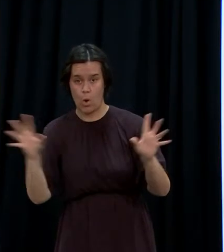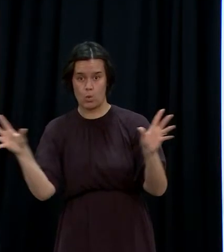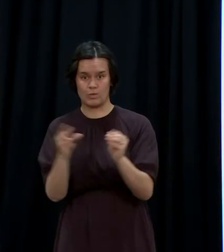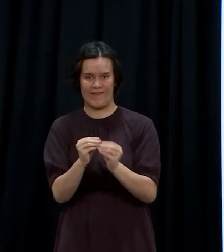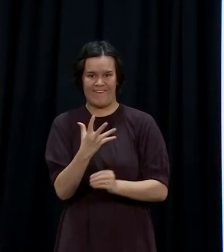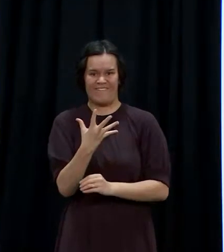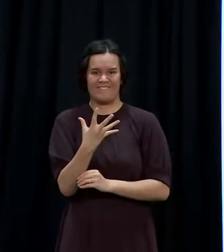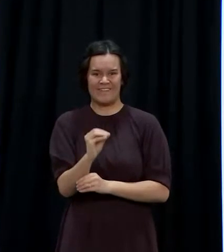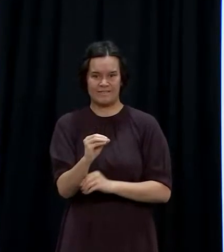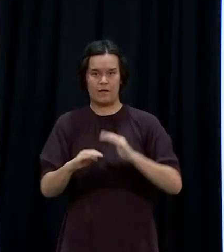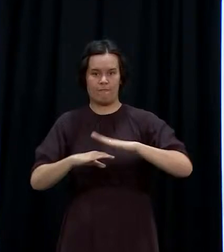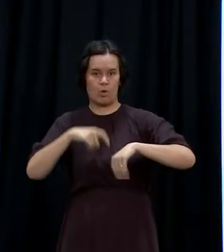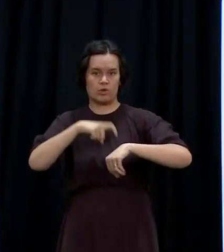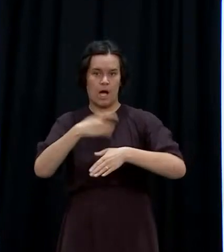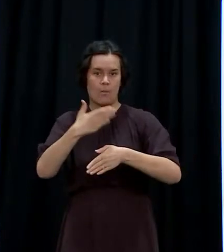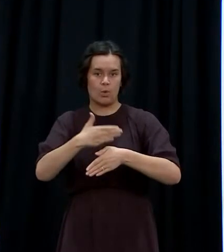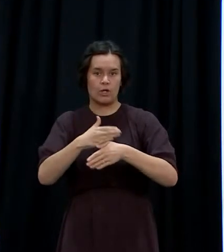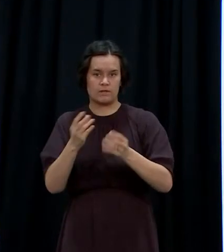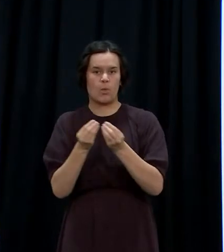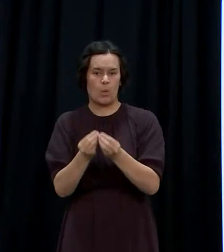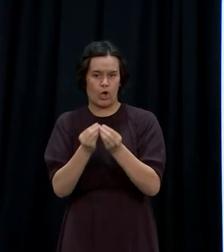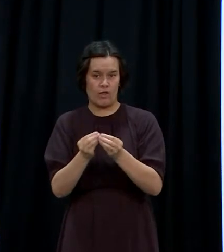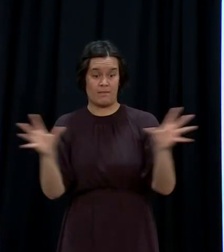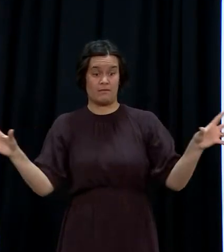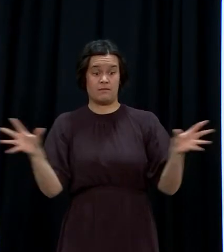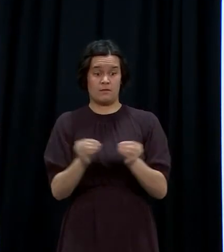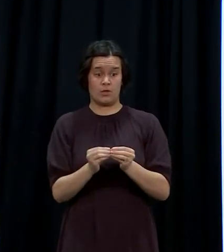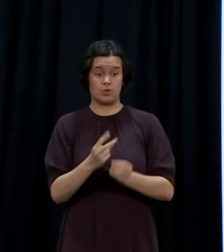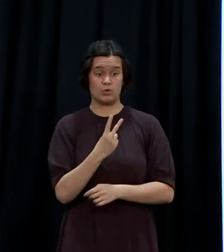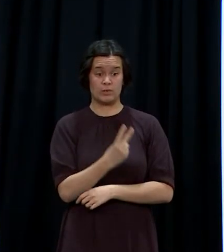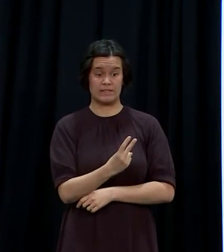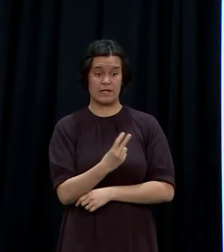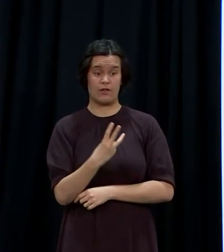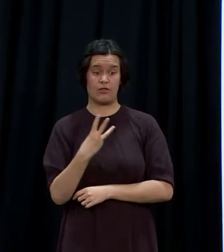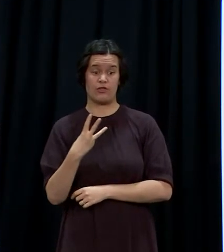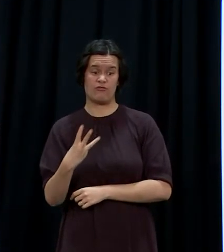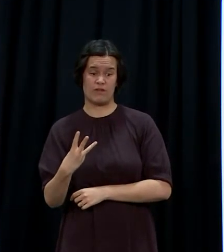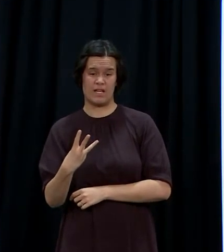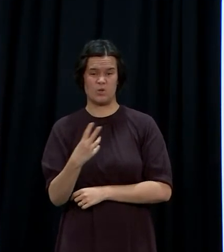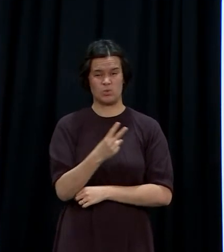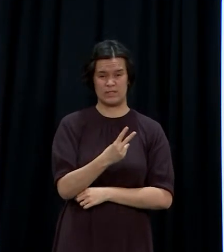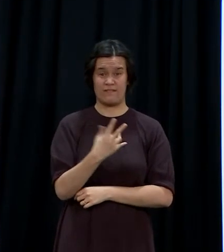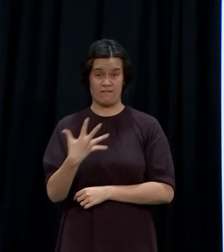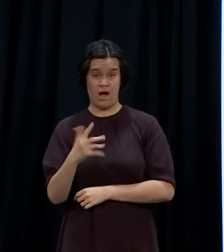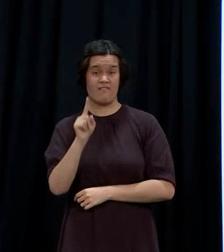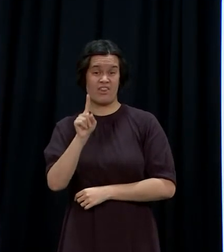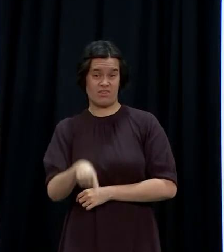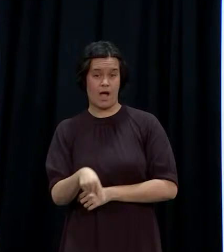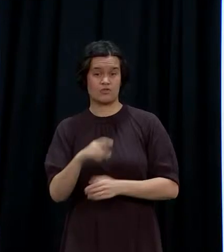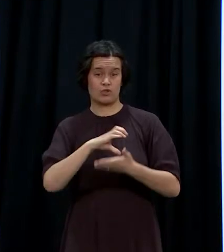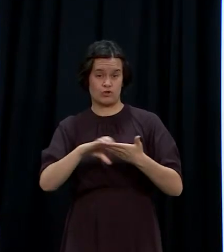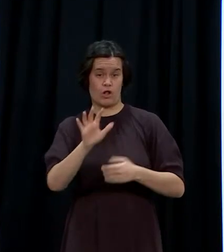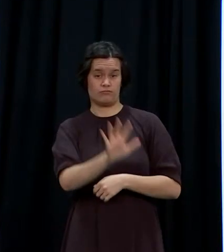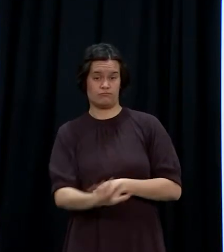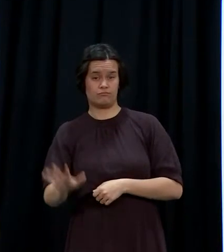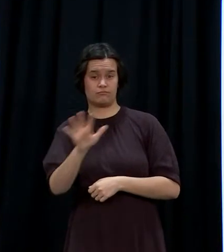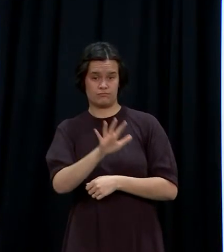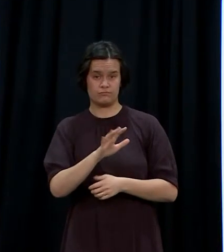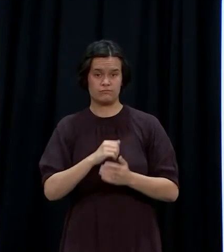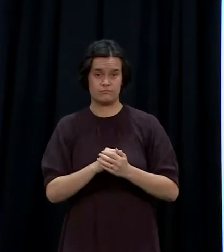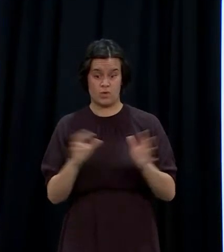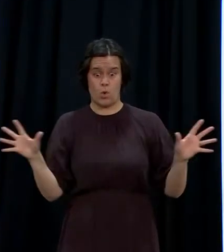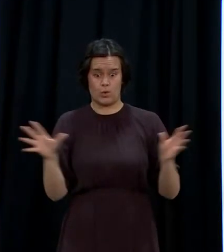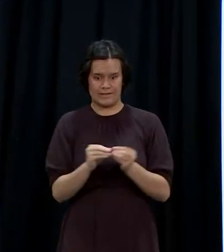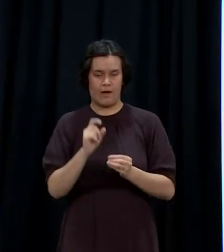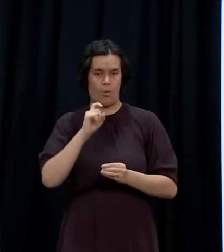of $21,500. We estimate that this new payment will cost about $430 million, depending, of